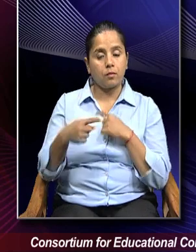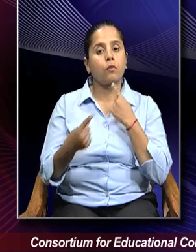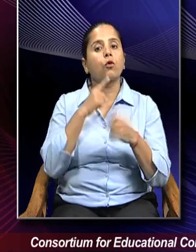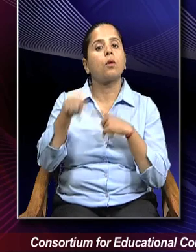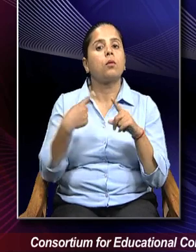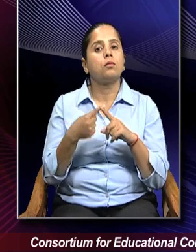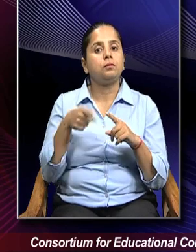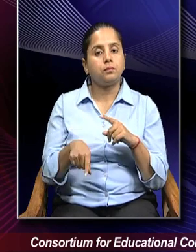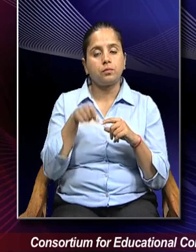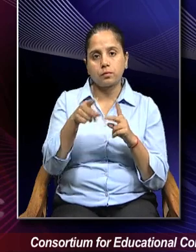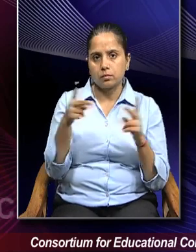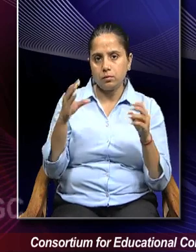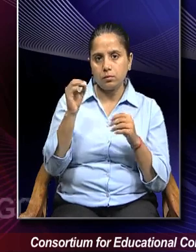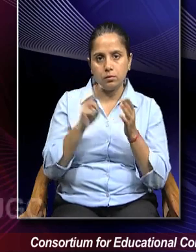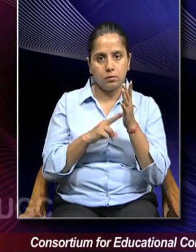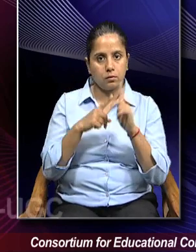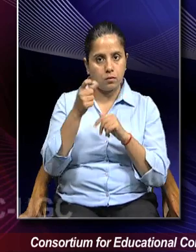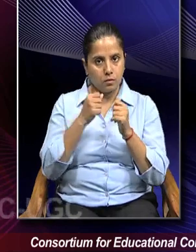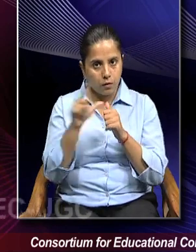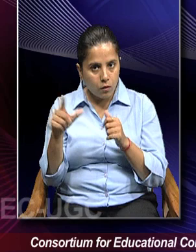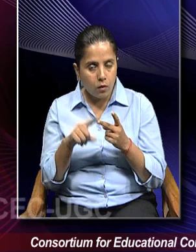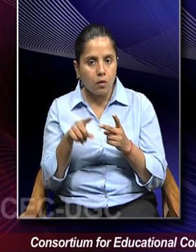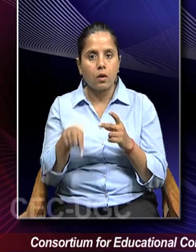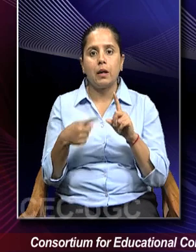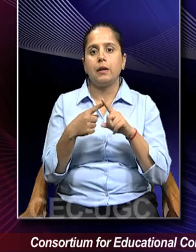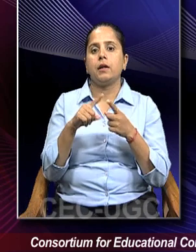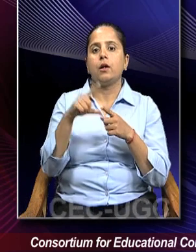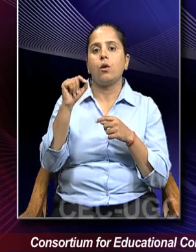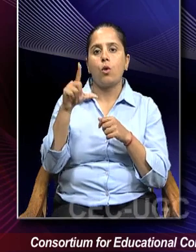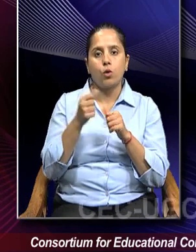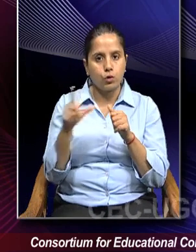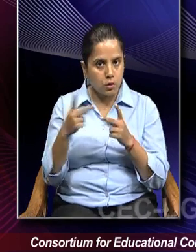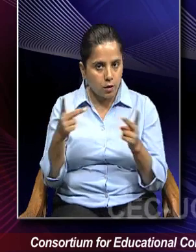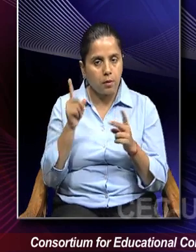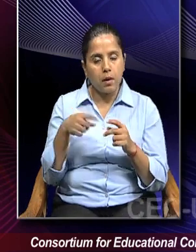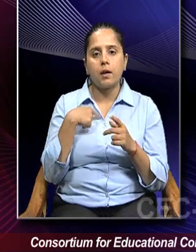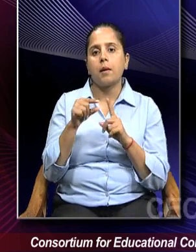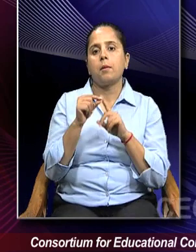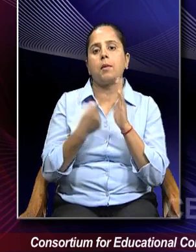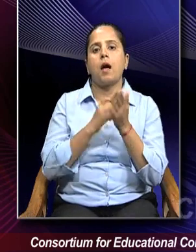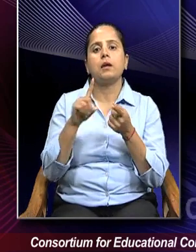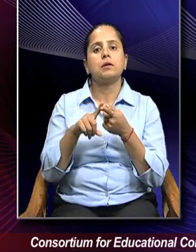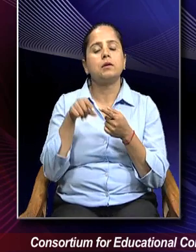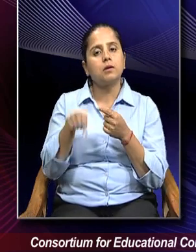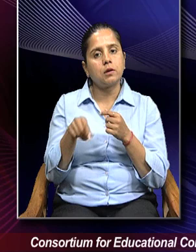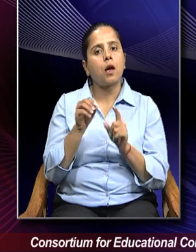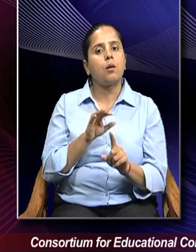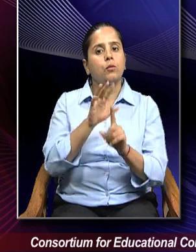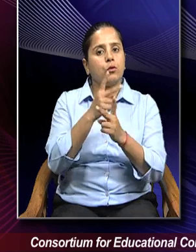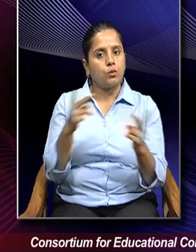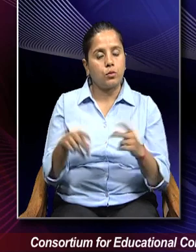about deontological, we have to talk about teleological, and we have to talk about praxis approach. So, these